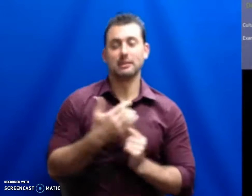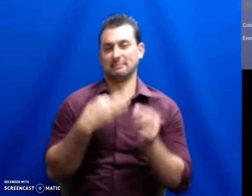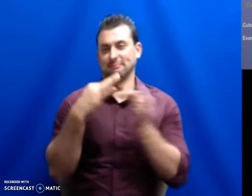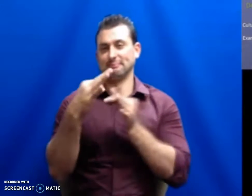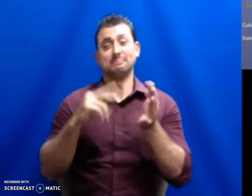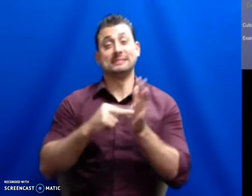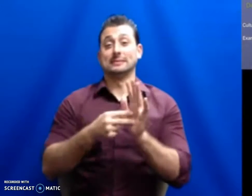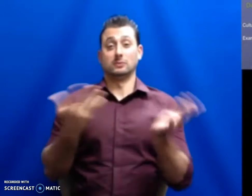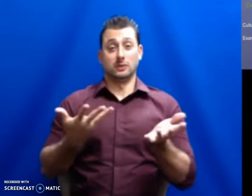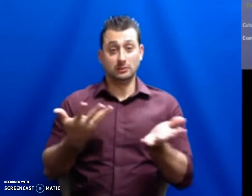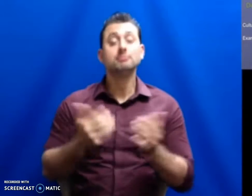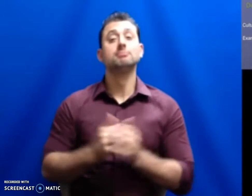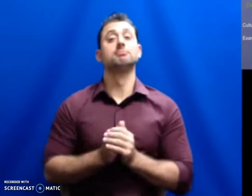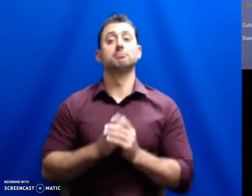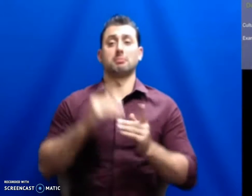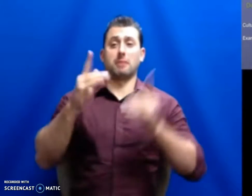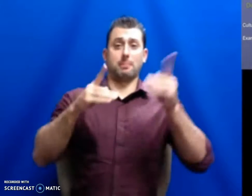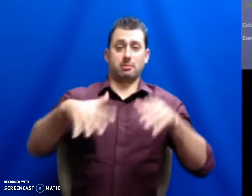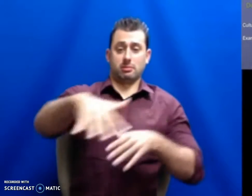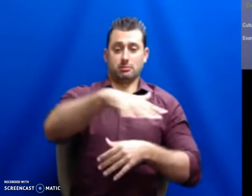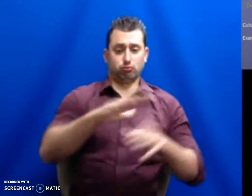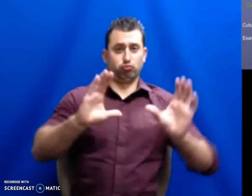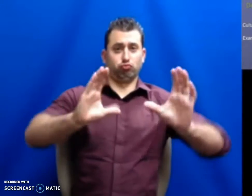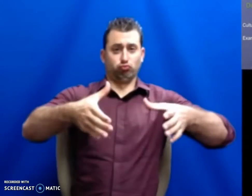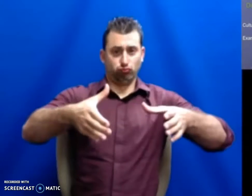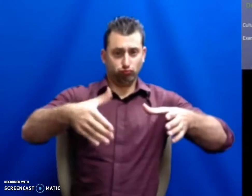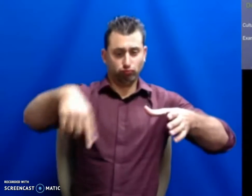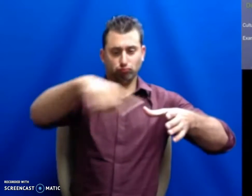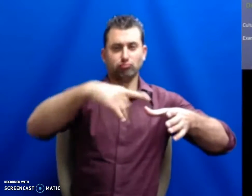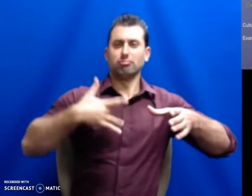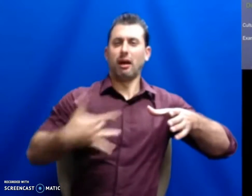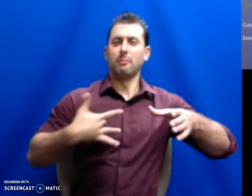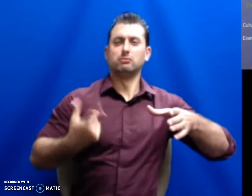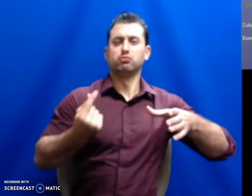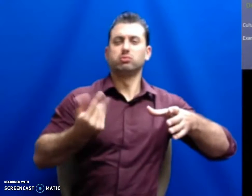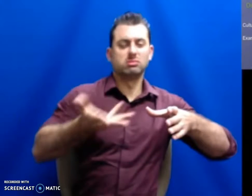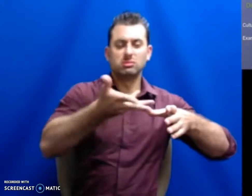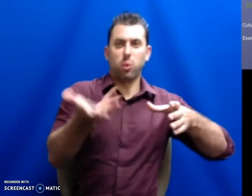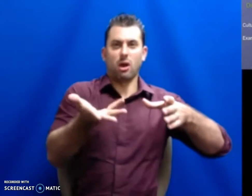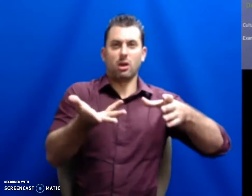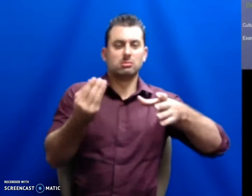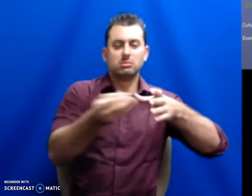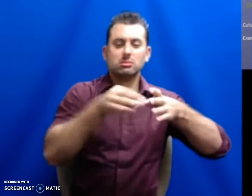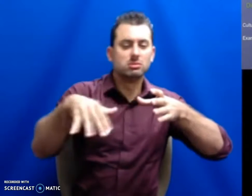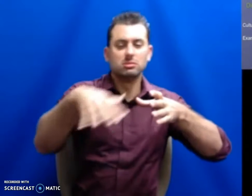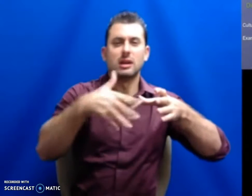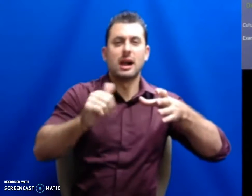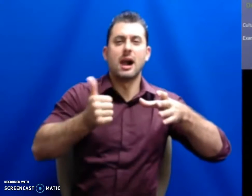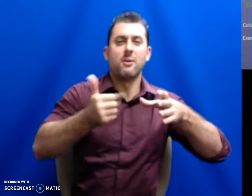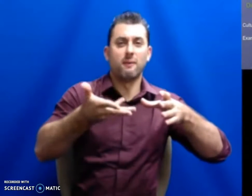which is the application of culture. So let's say that there are a group of people and they have tendencies. They tend to do